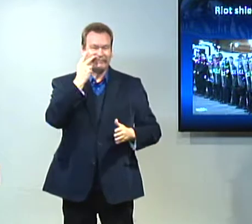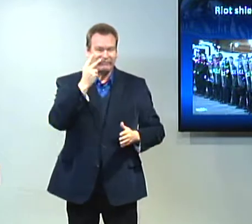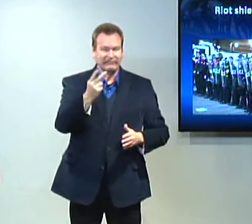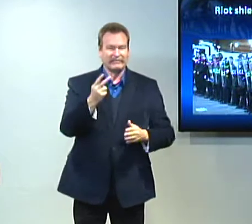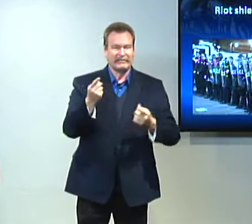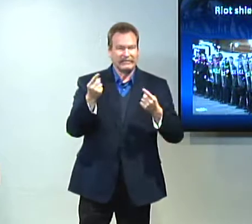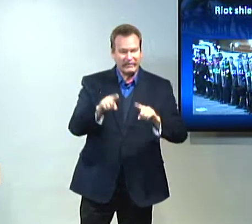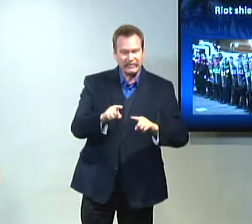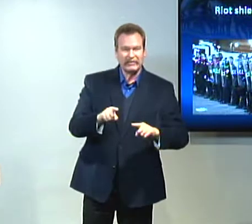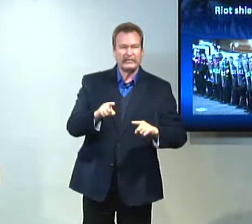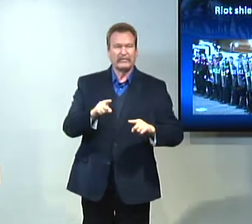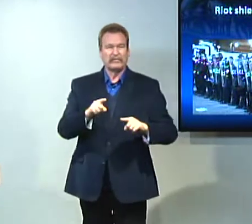protest.